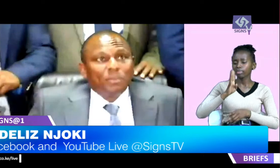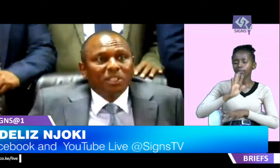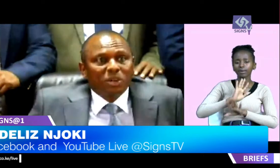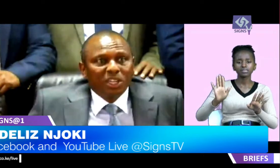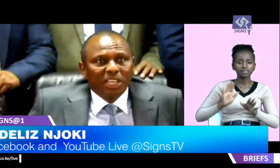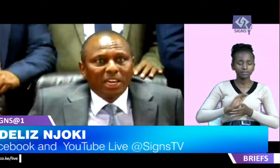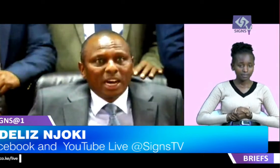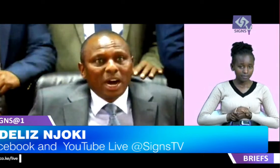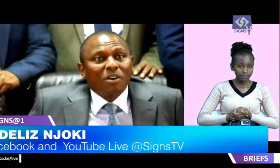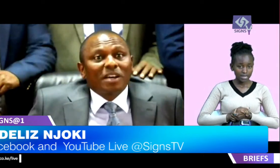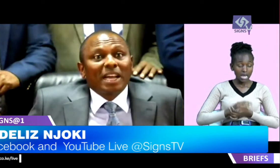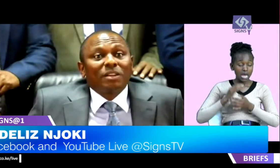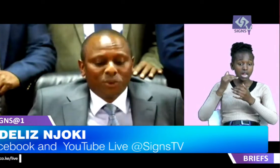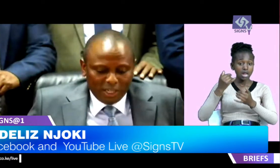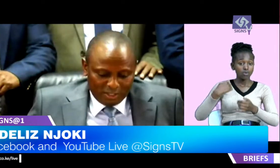Mr. Odinga, however, rightfully